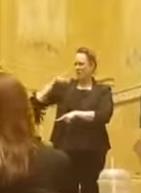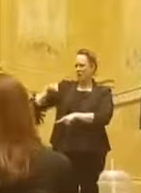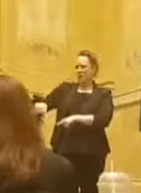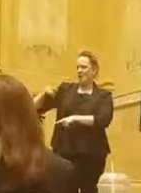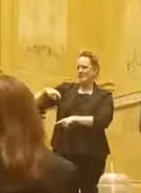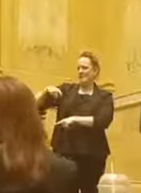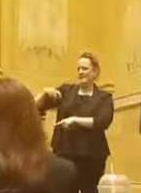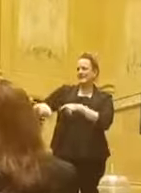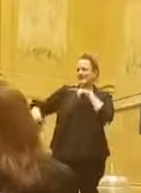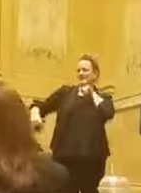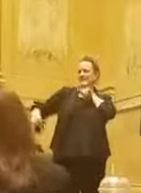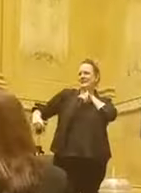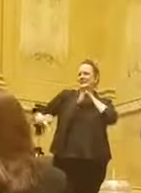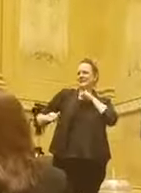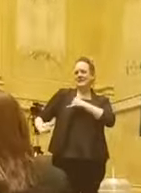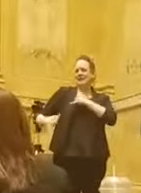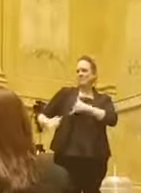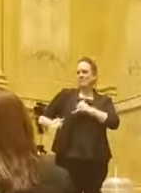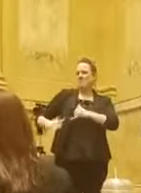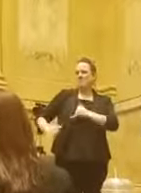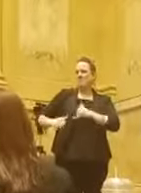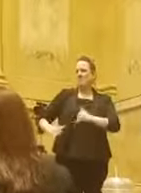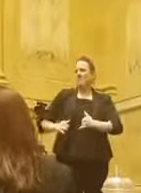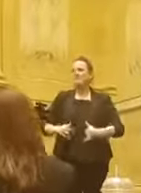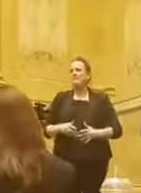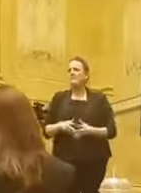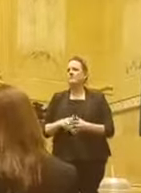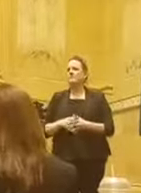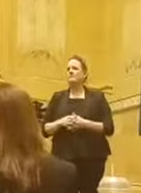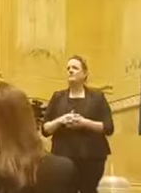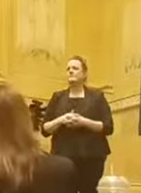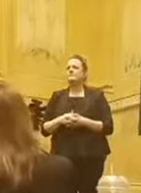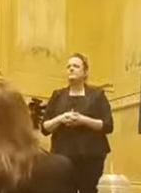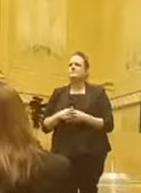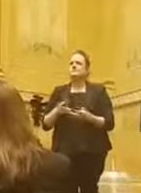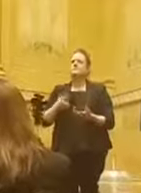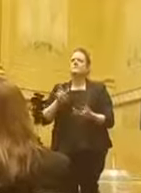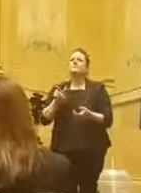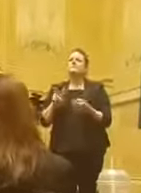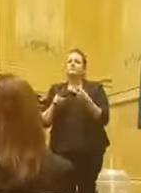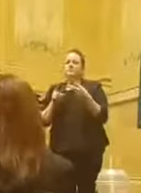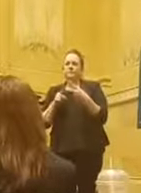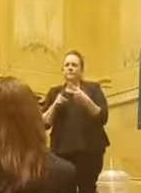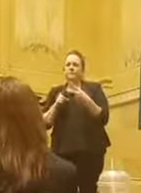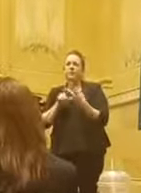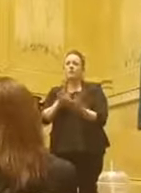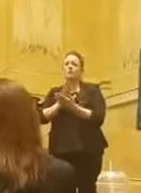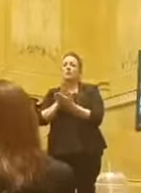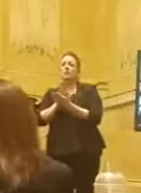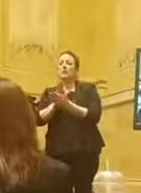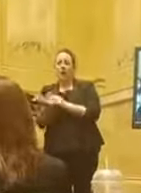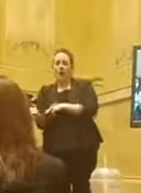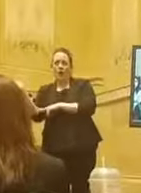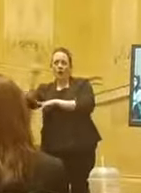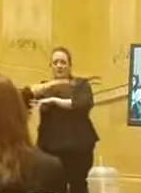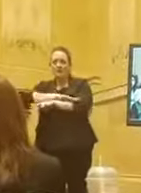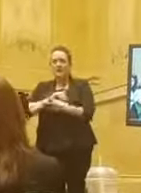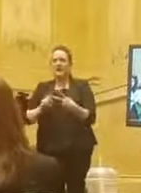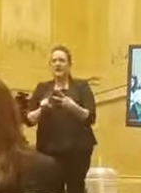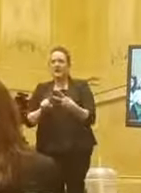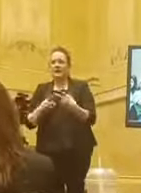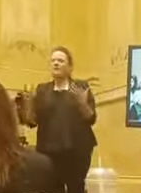identity like myself, and I want her to keep having access to her world just as I have. Like, for example, she's